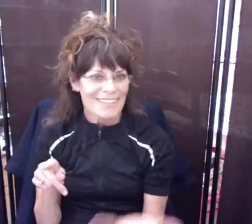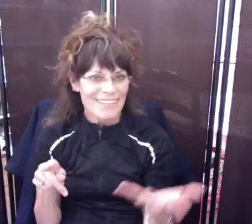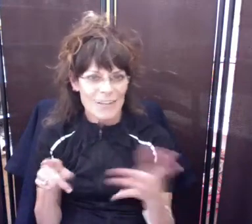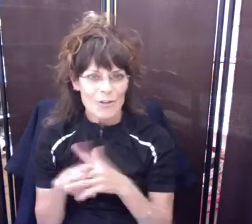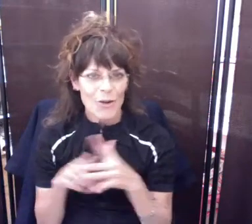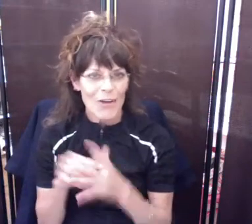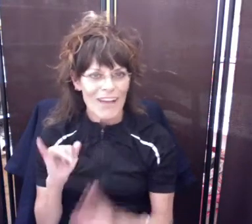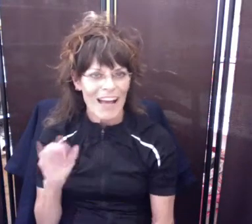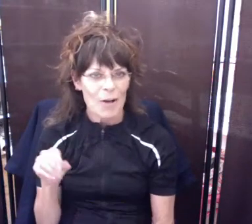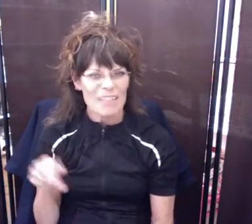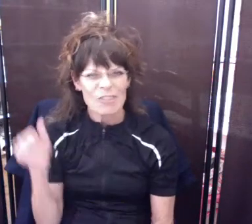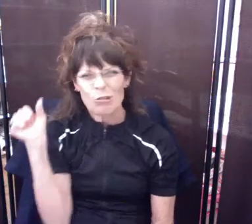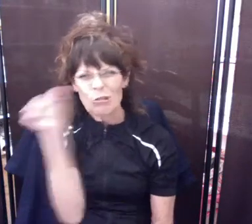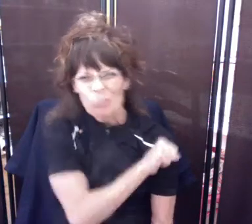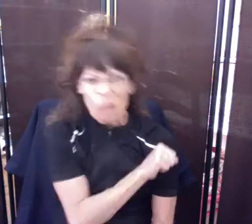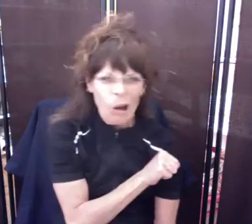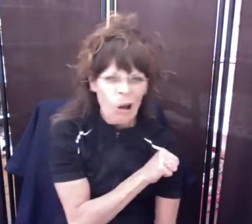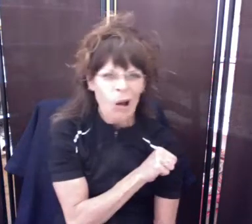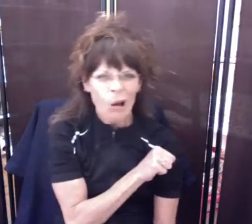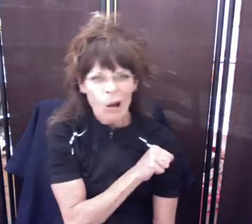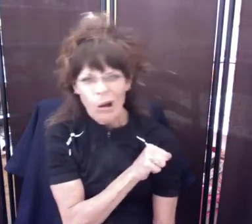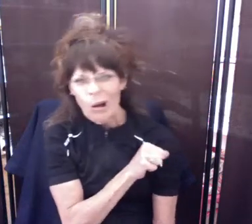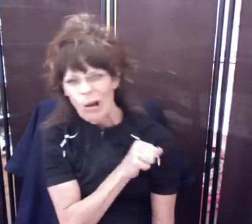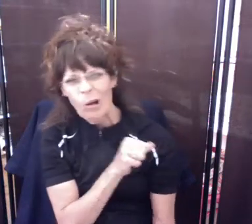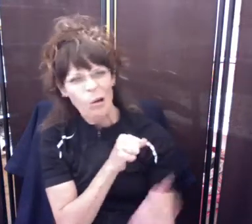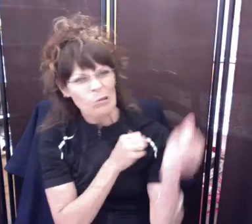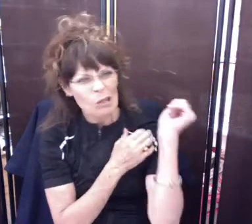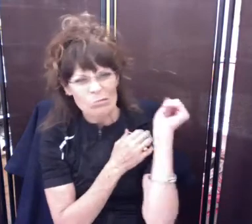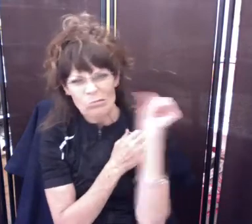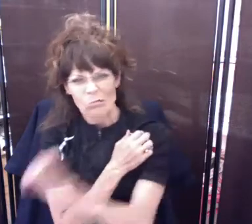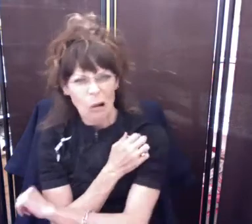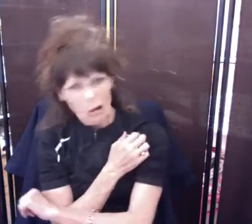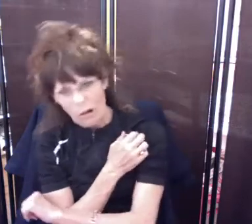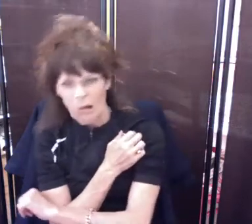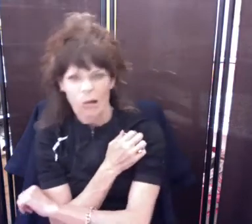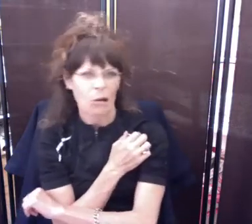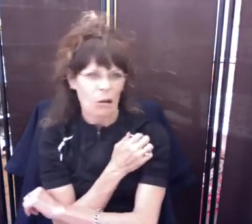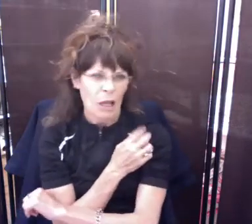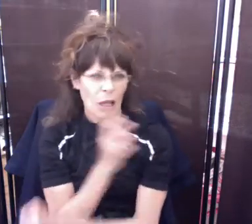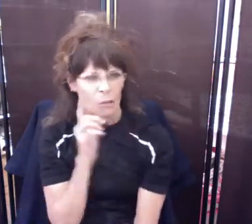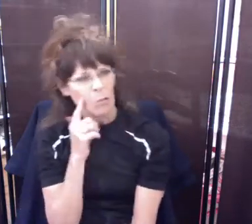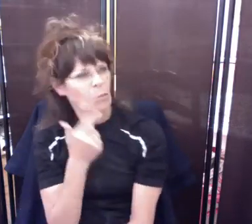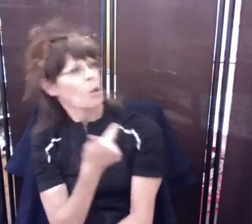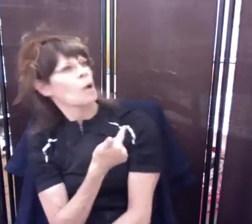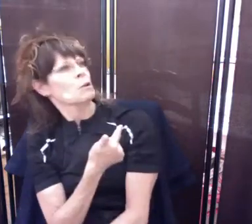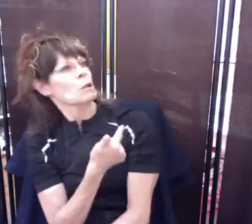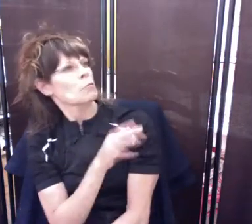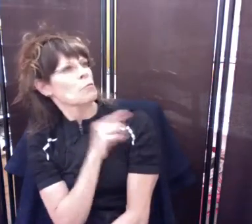IOP drunk as a hoot owl. And I remember we'd be watching the Father Martin movies, right? And I'd raise